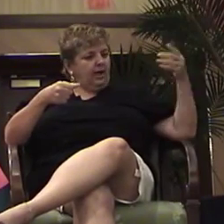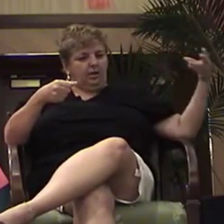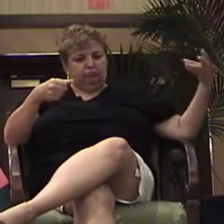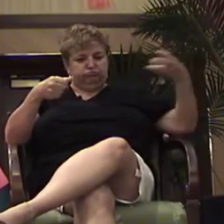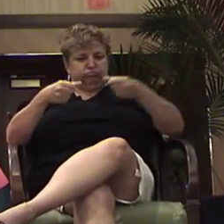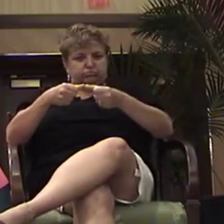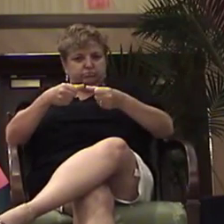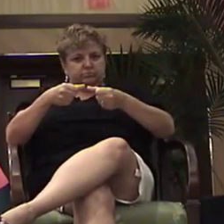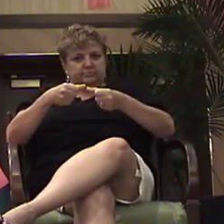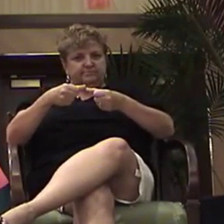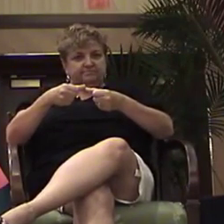had over $600.